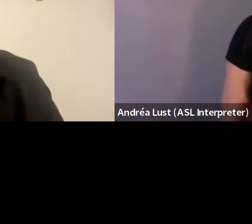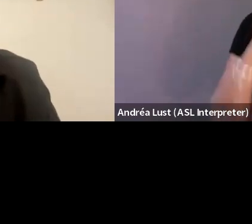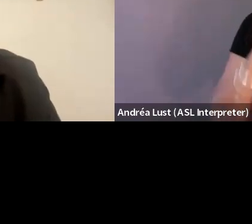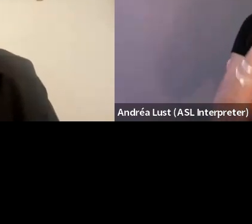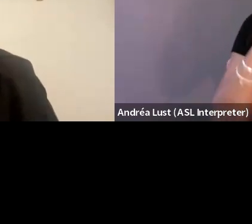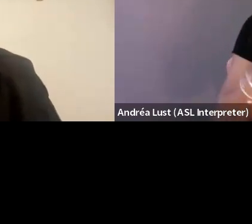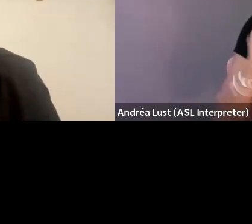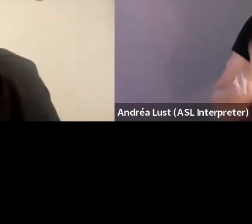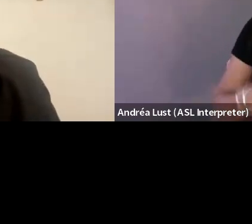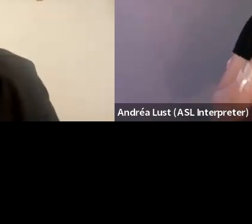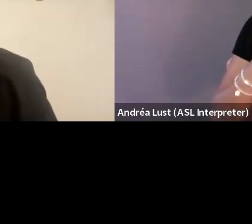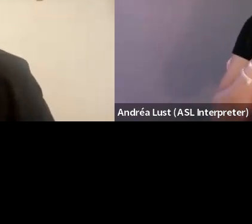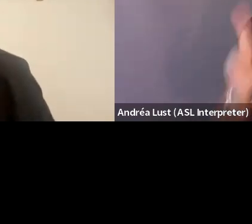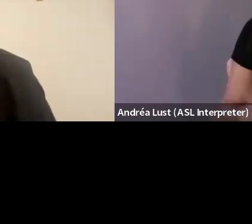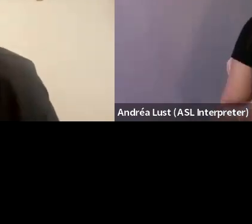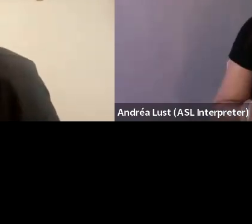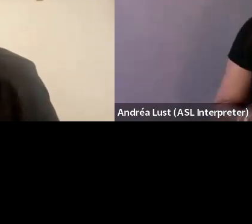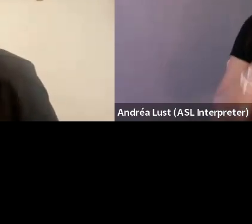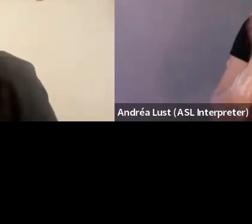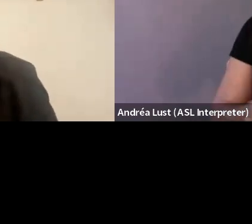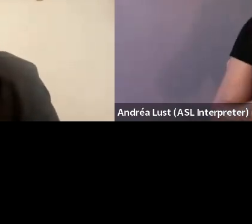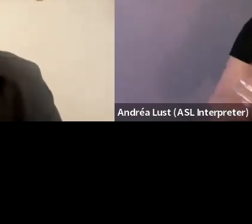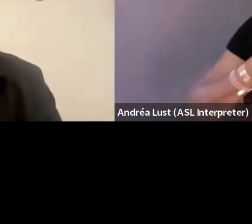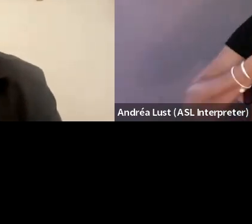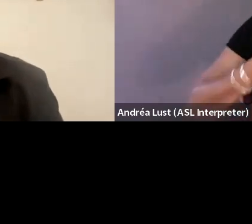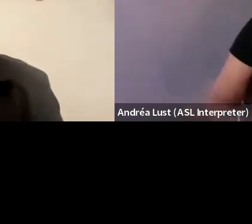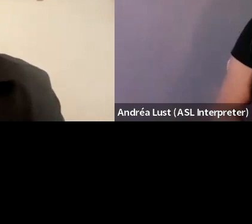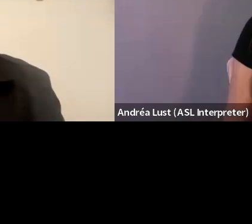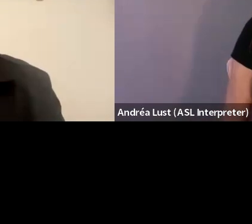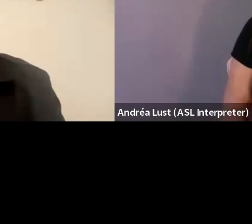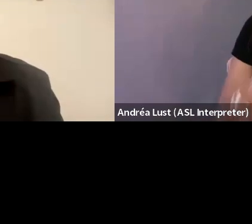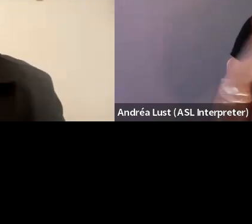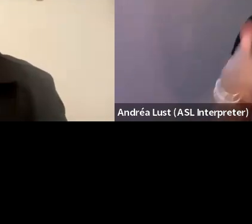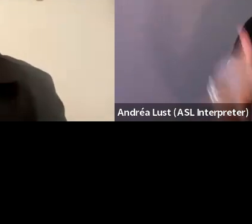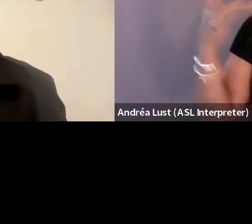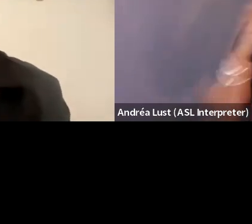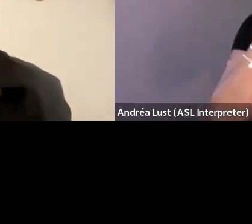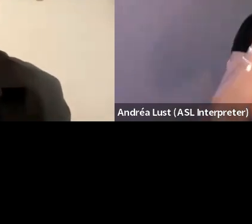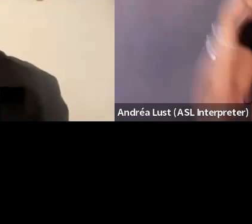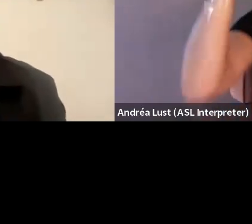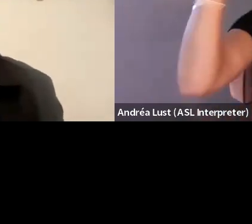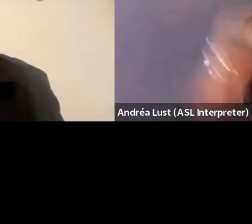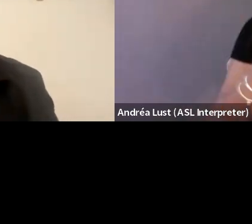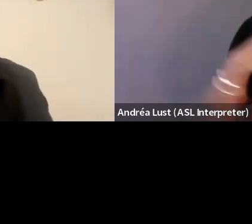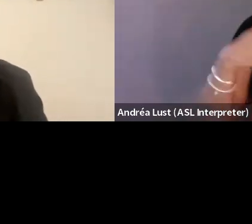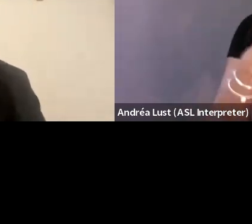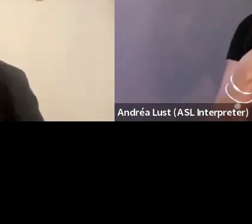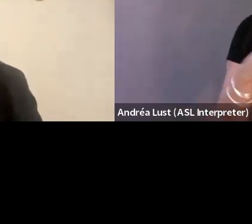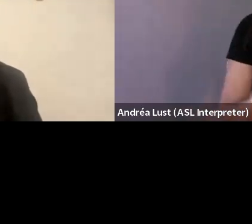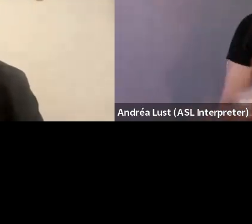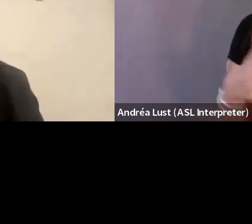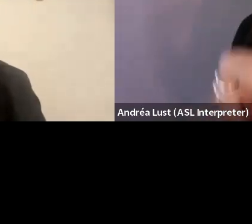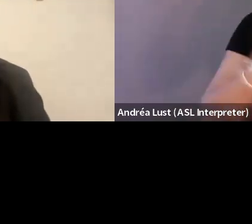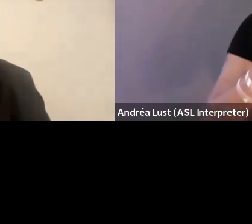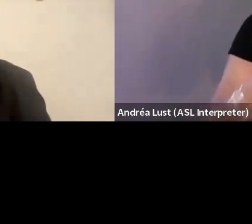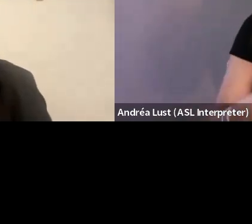blind and low vision attendees, I'm going to identify myself. I am a light-skinned Mexican-American wearing a white